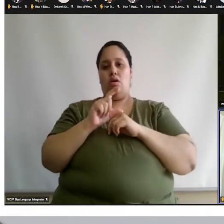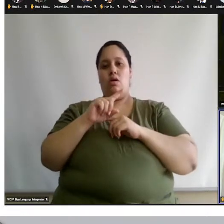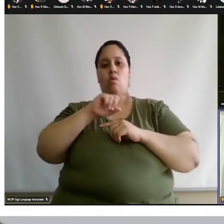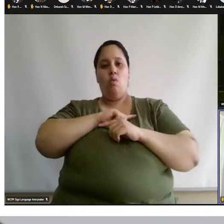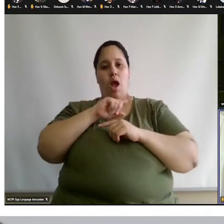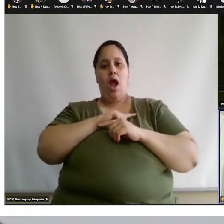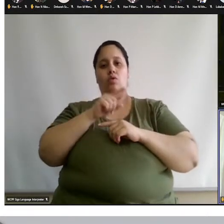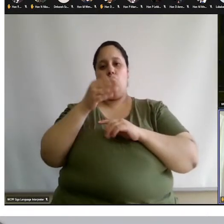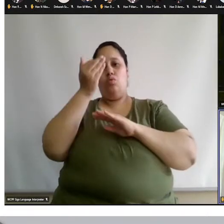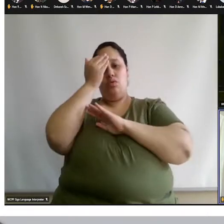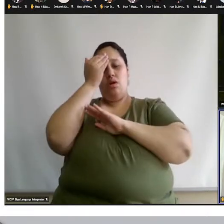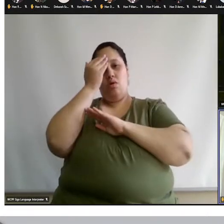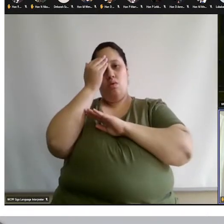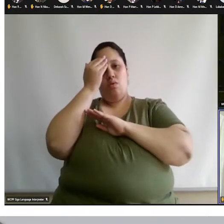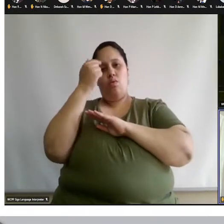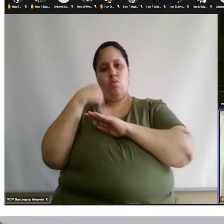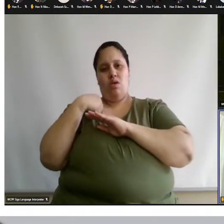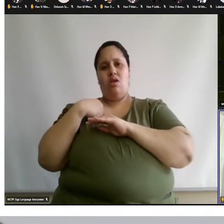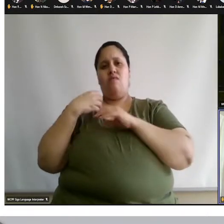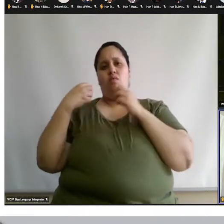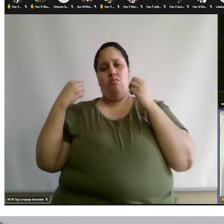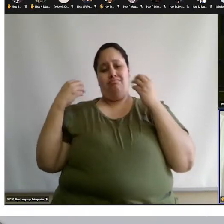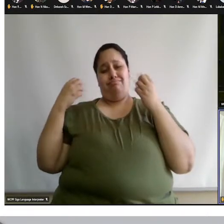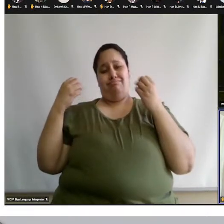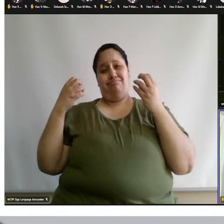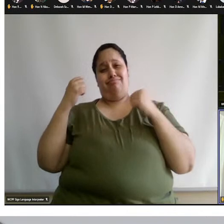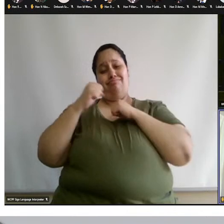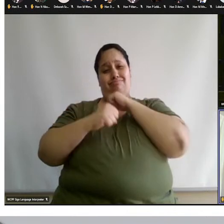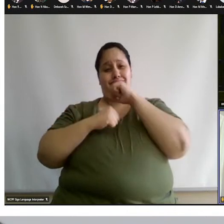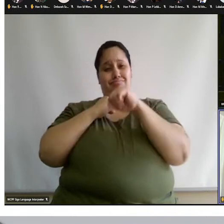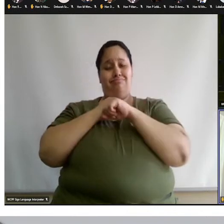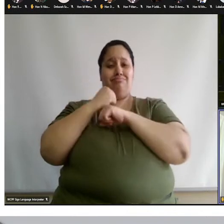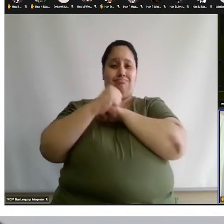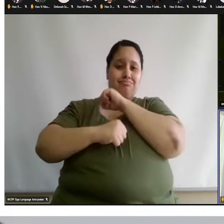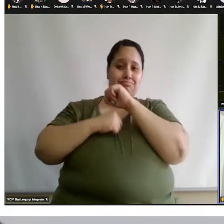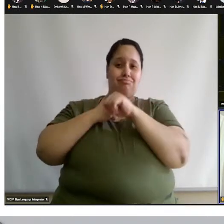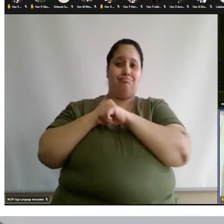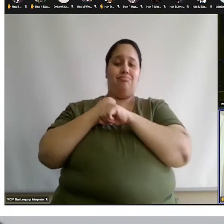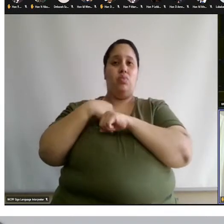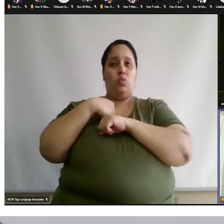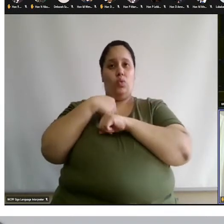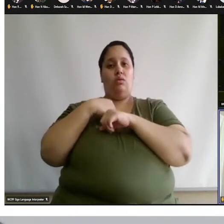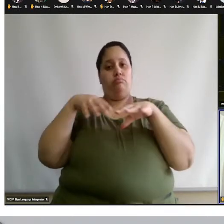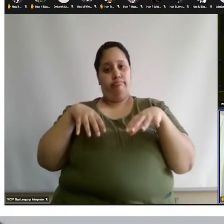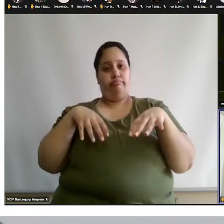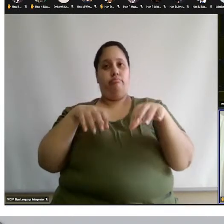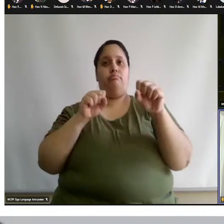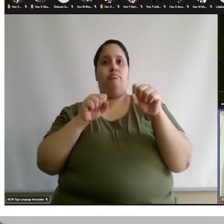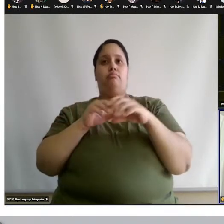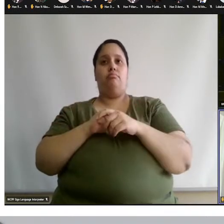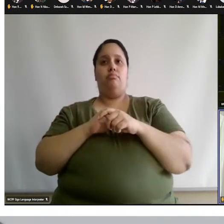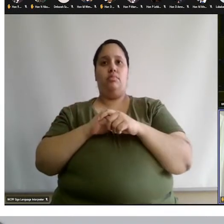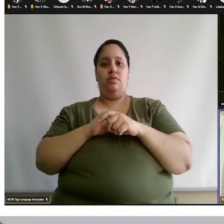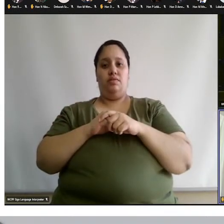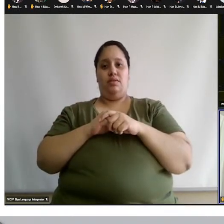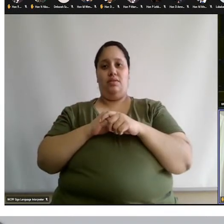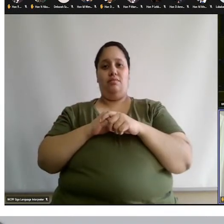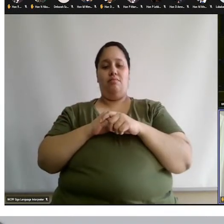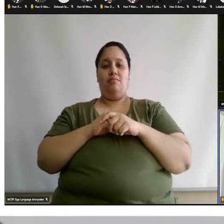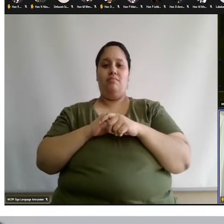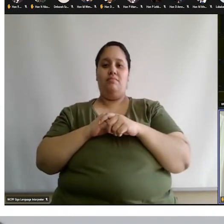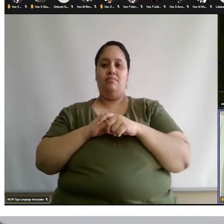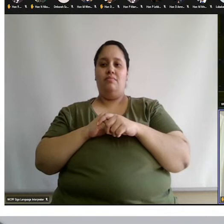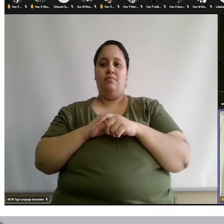have for decades, centuries, occupied the Grand